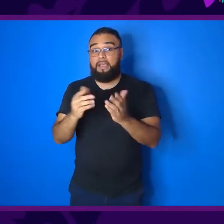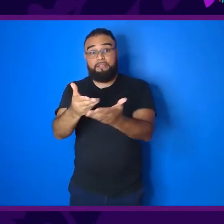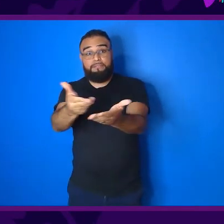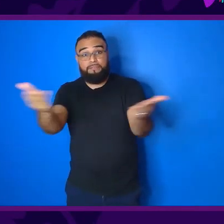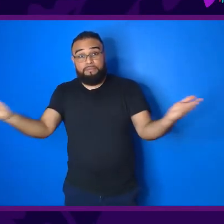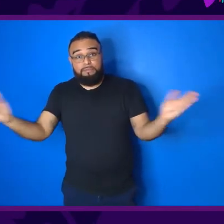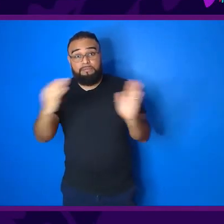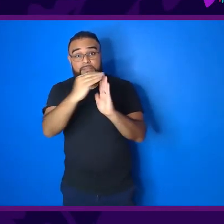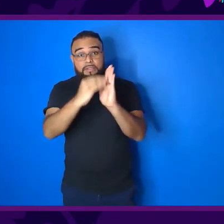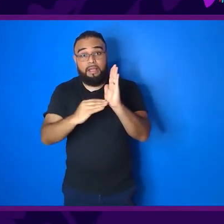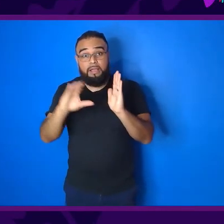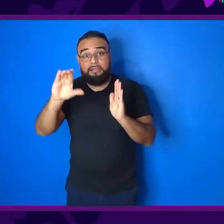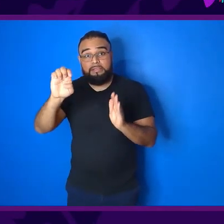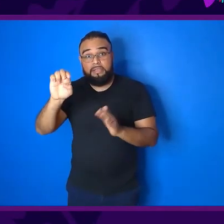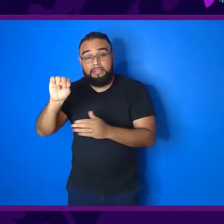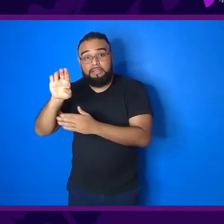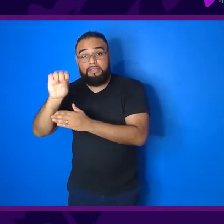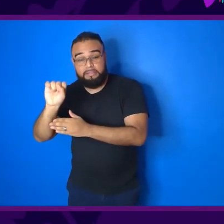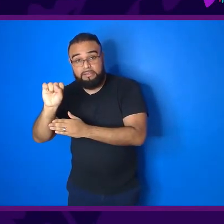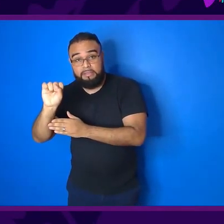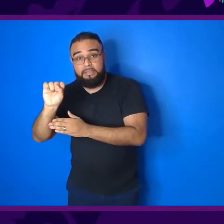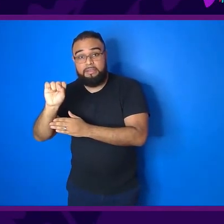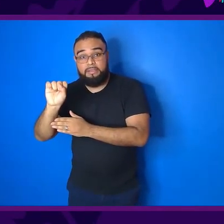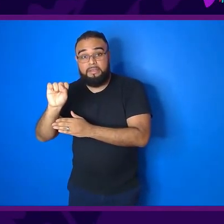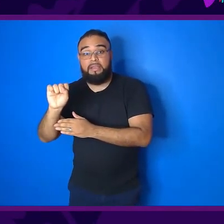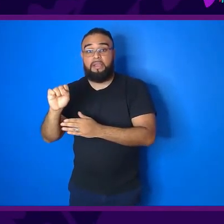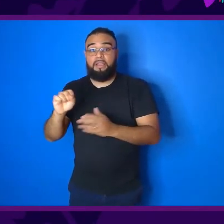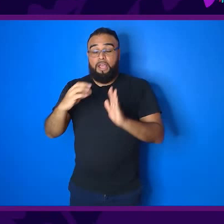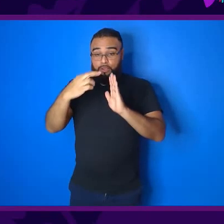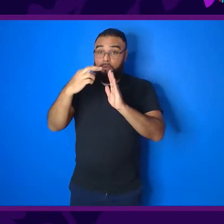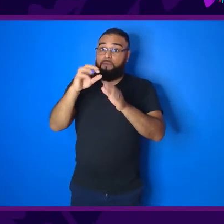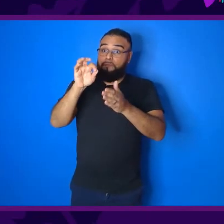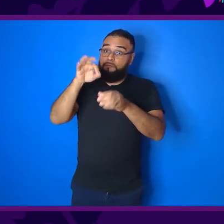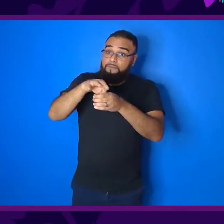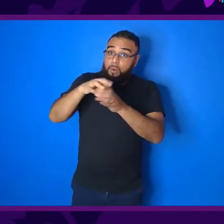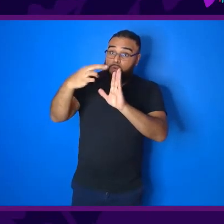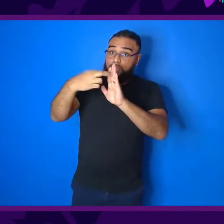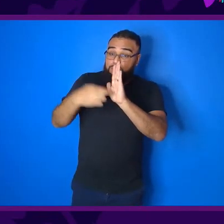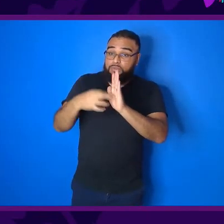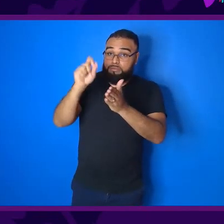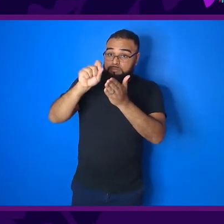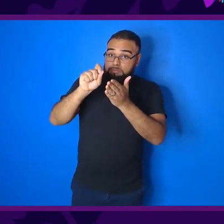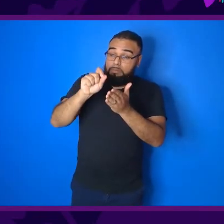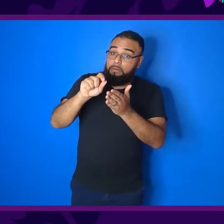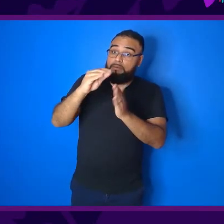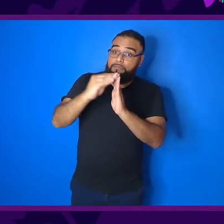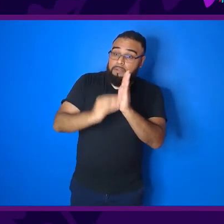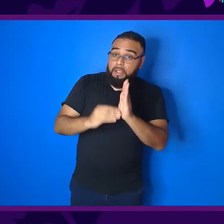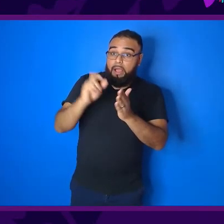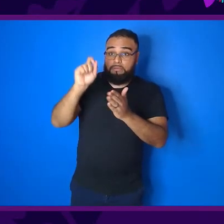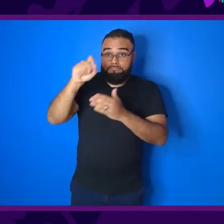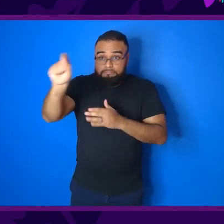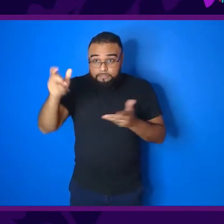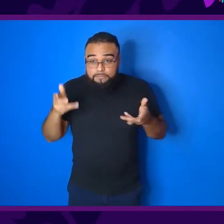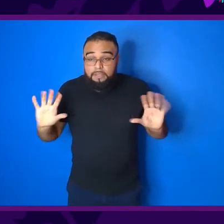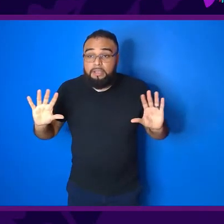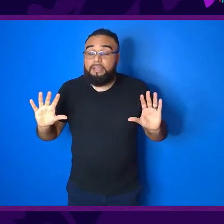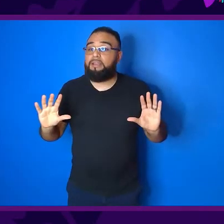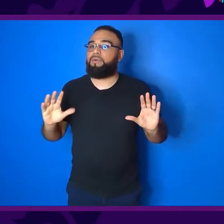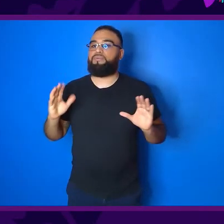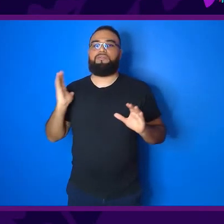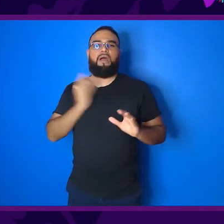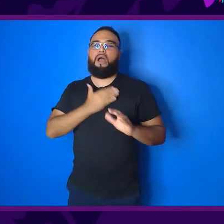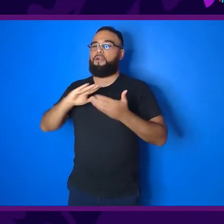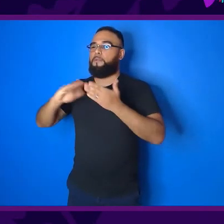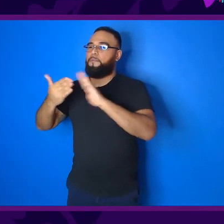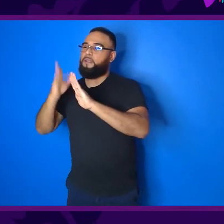we're supposed to share, and we register to vote, we can emerge in this country,